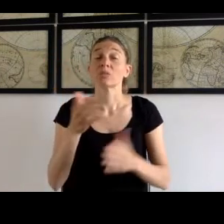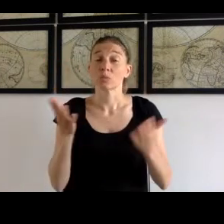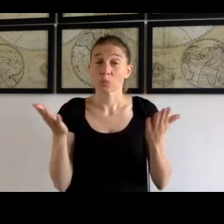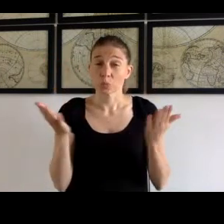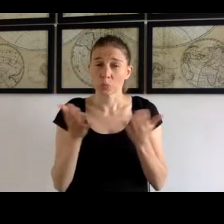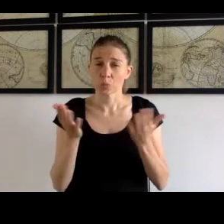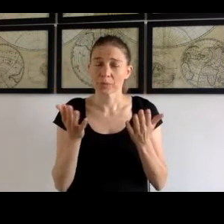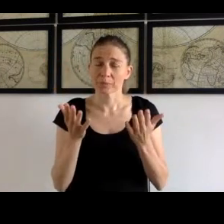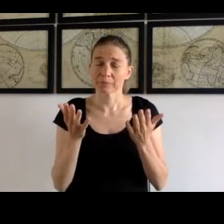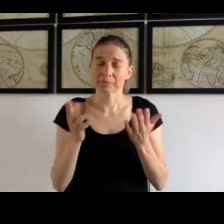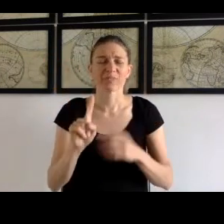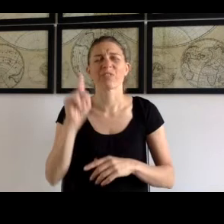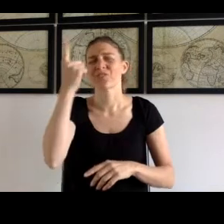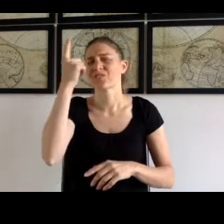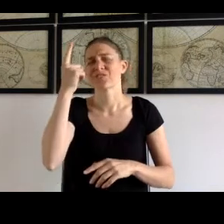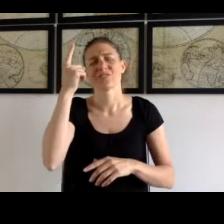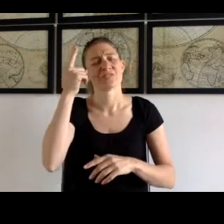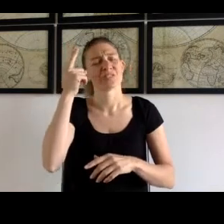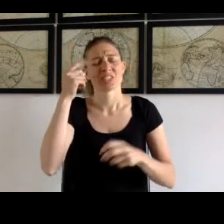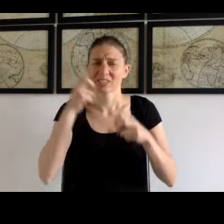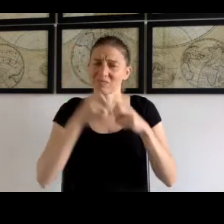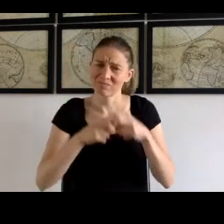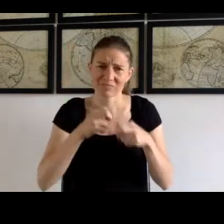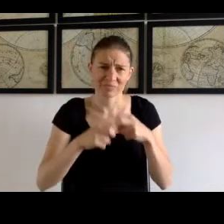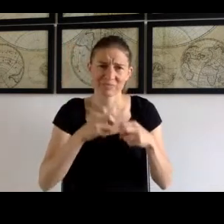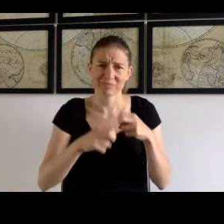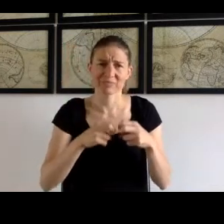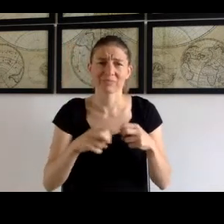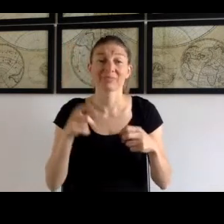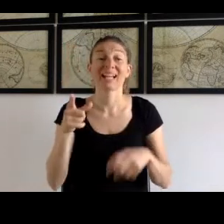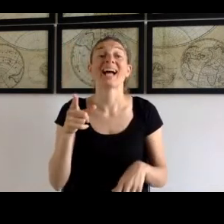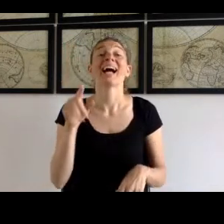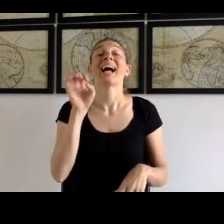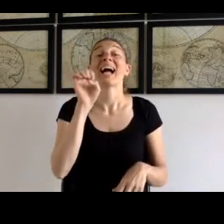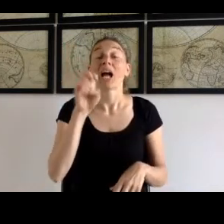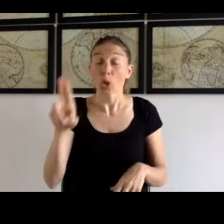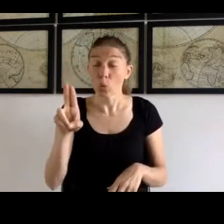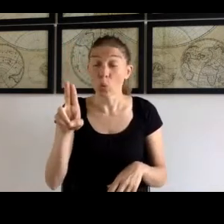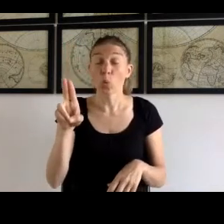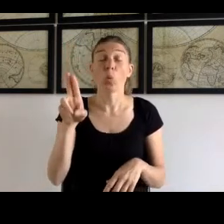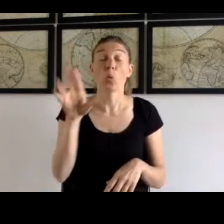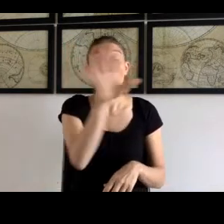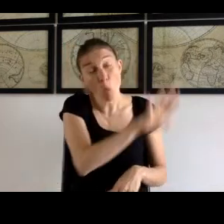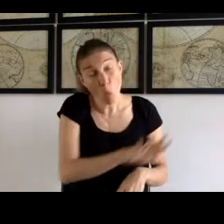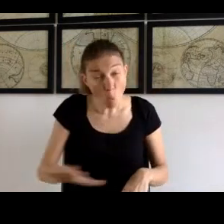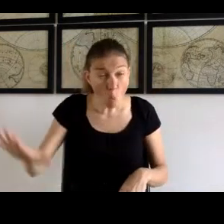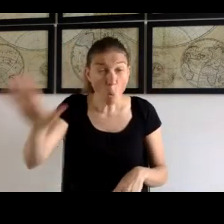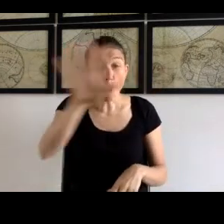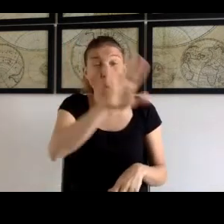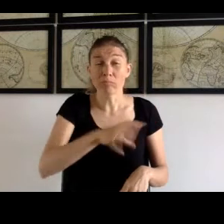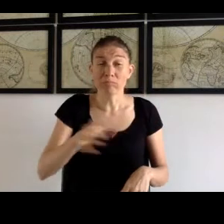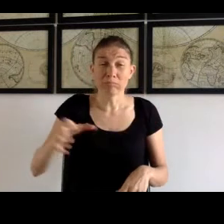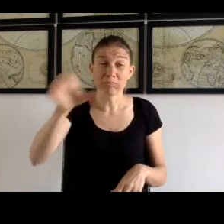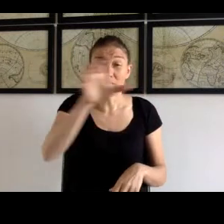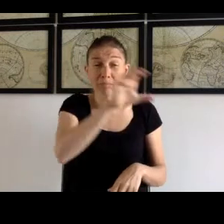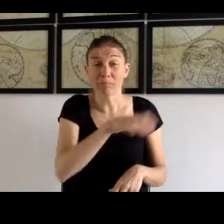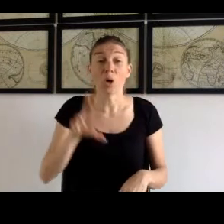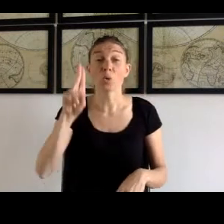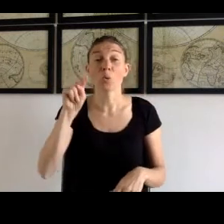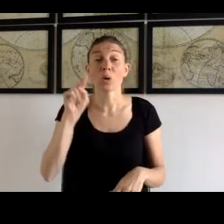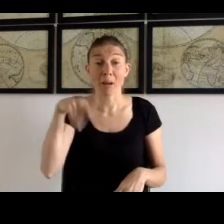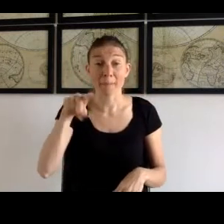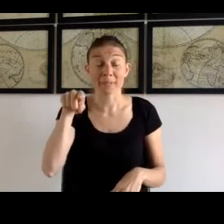first issue is that in all European Union countries, the Convention of Rights of Persons with